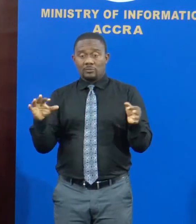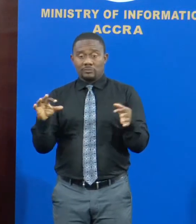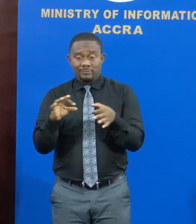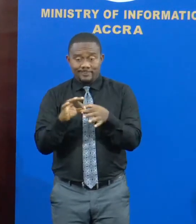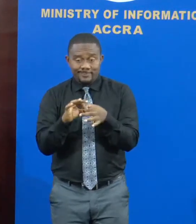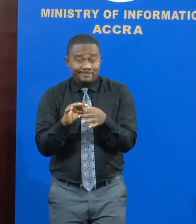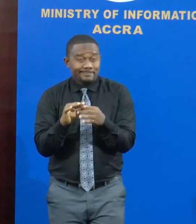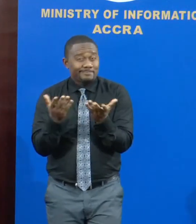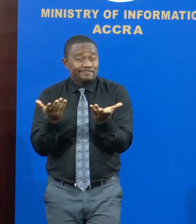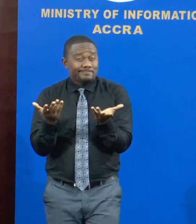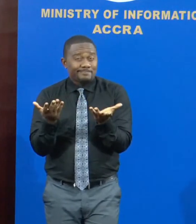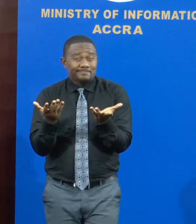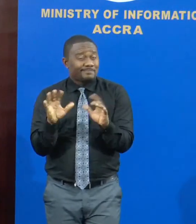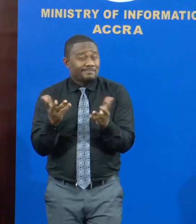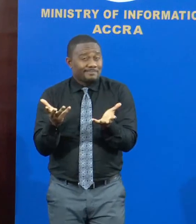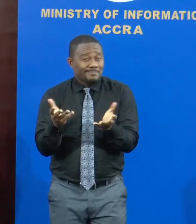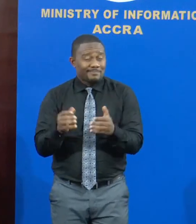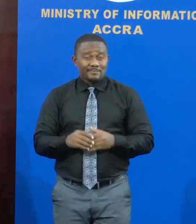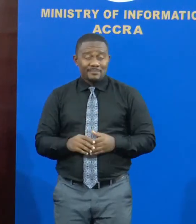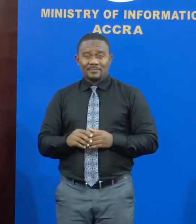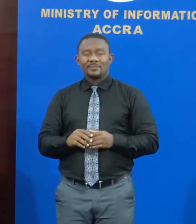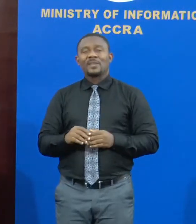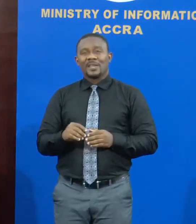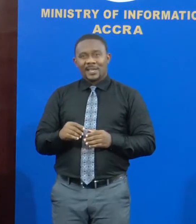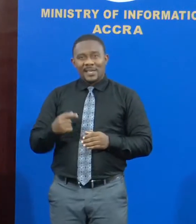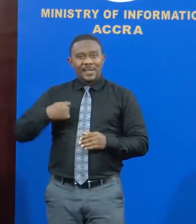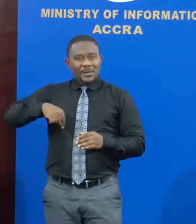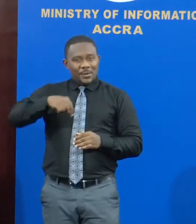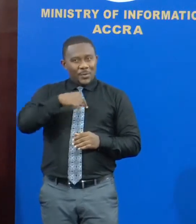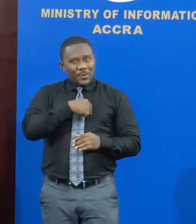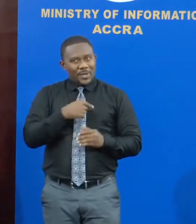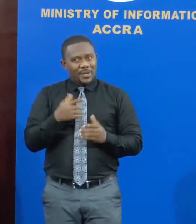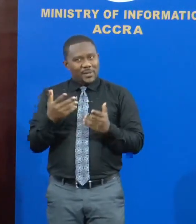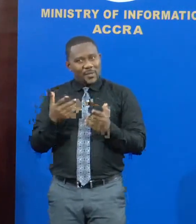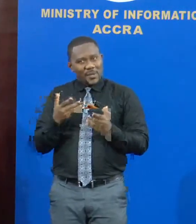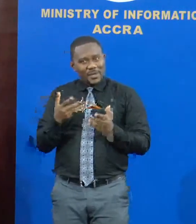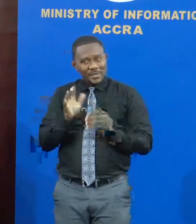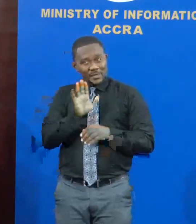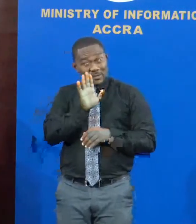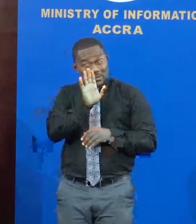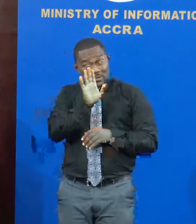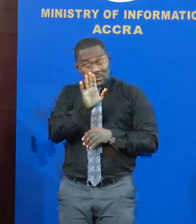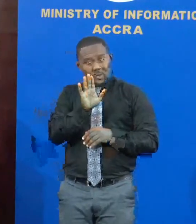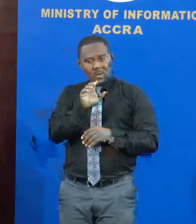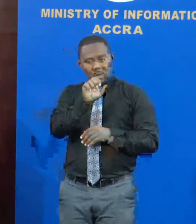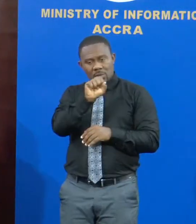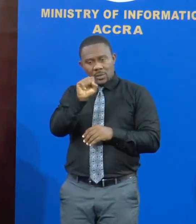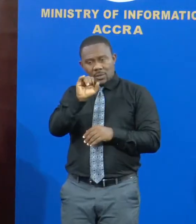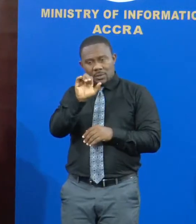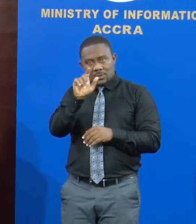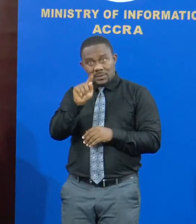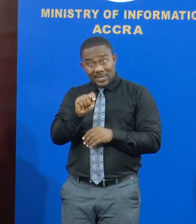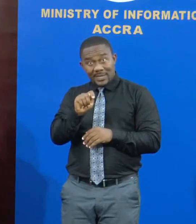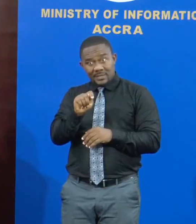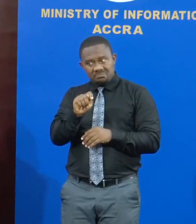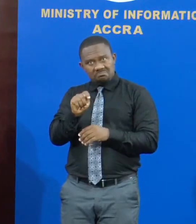it is that we are trying to link your record, your SSNIT records with